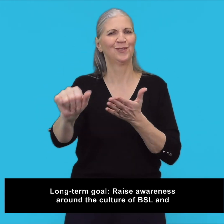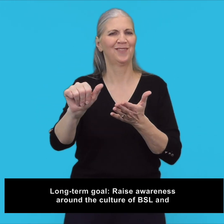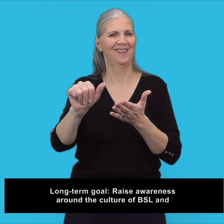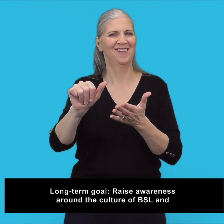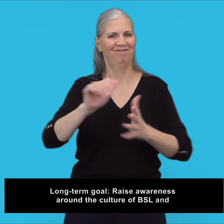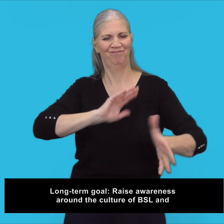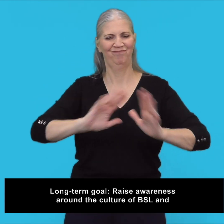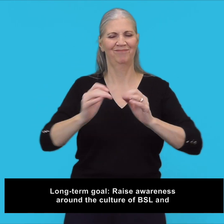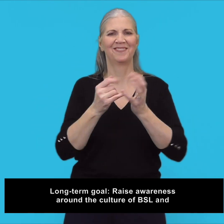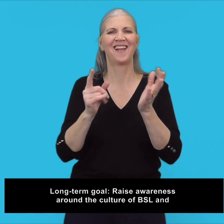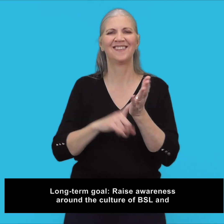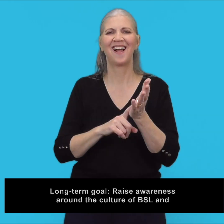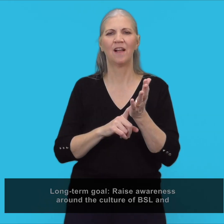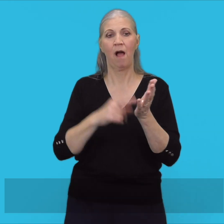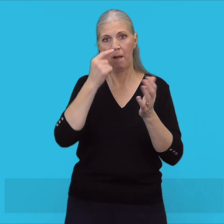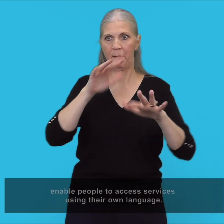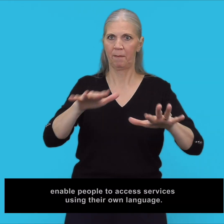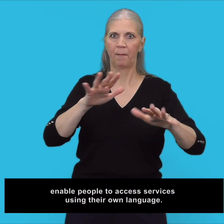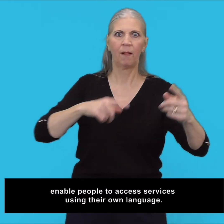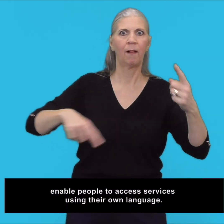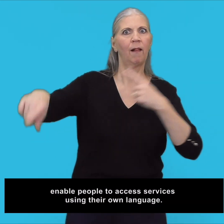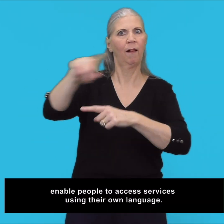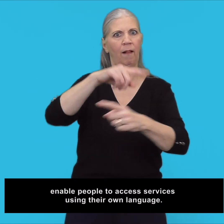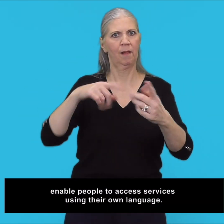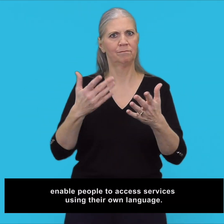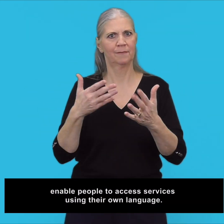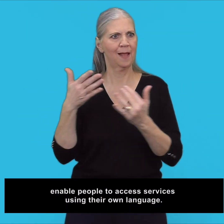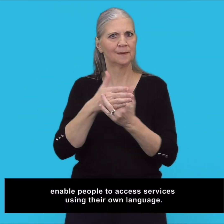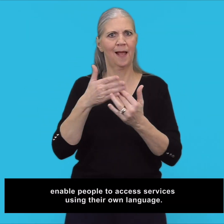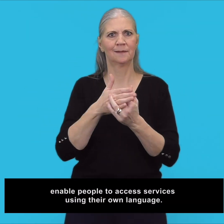and enable people to access services using their own language.